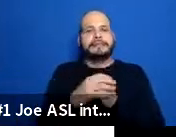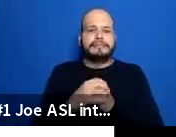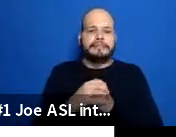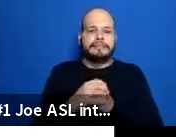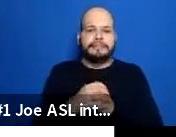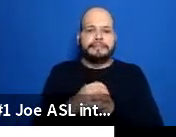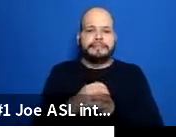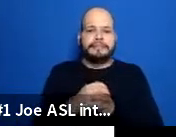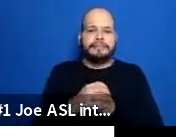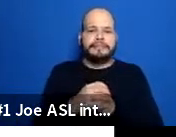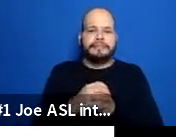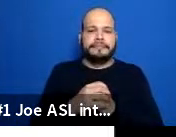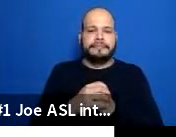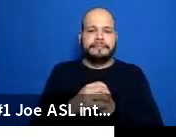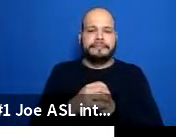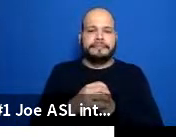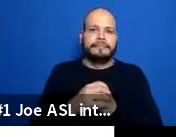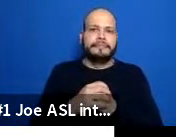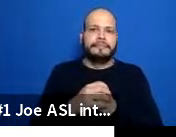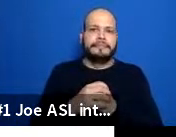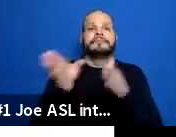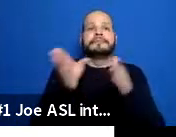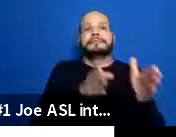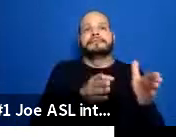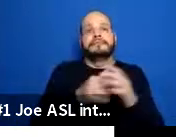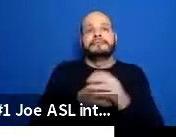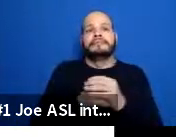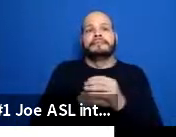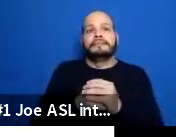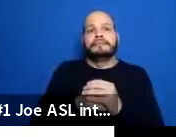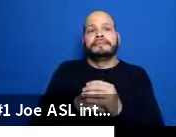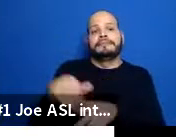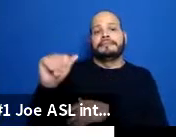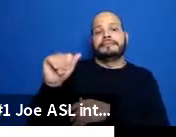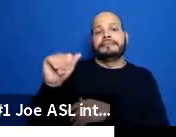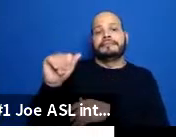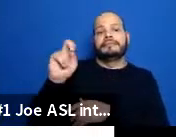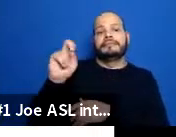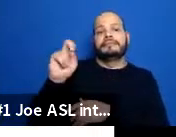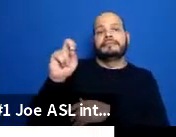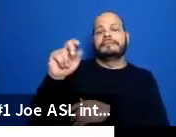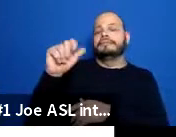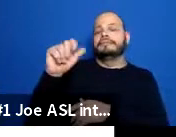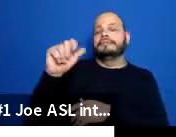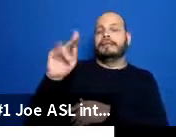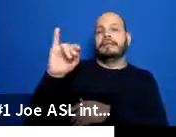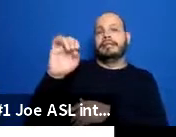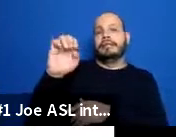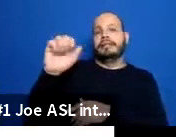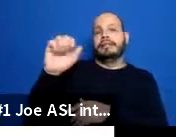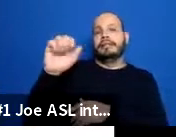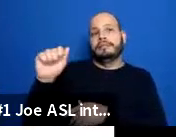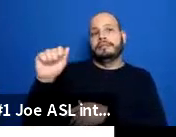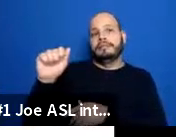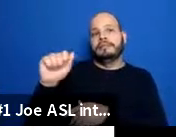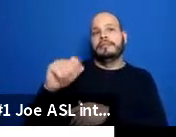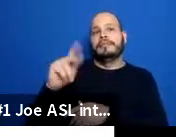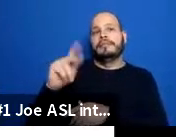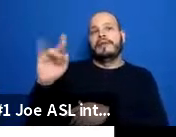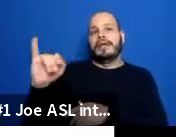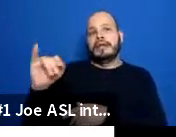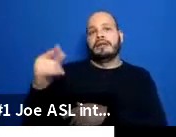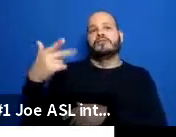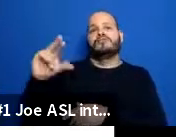Akiea Key Gross is an abolitionist, early educator, consultant, cultural organizer, and